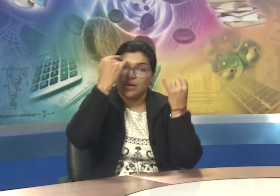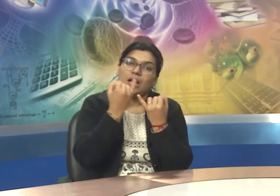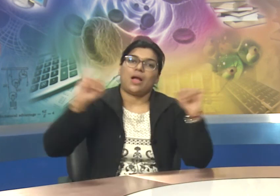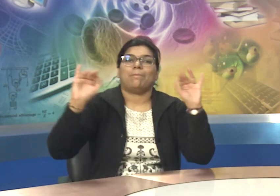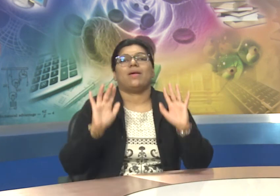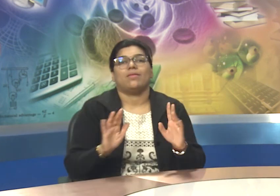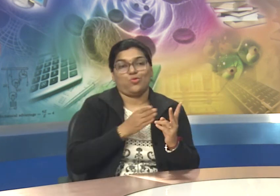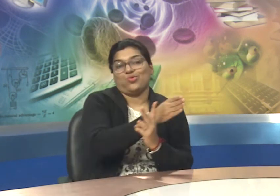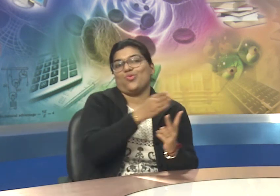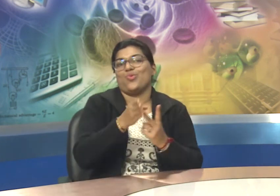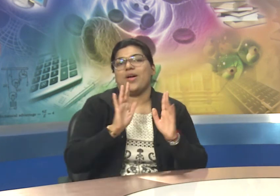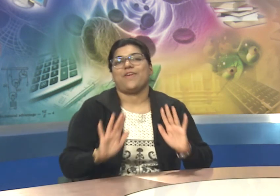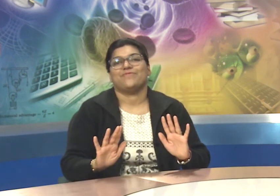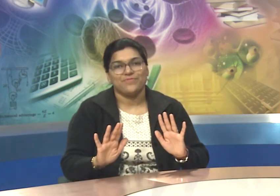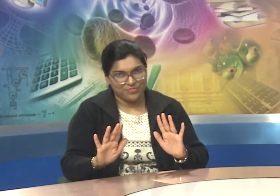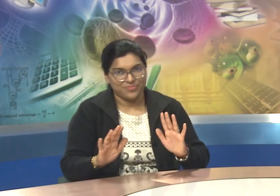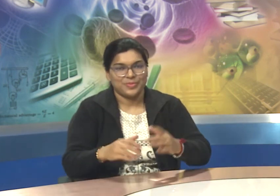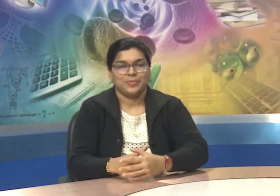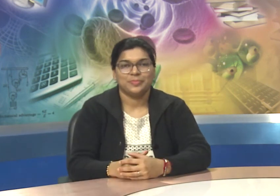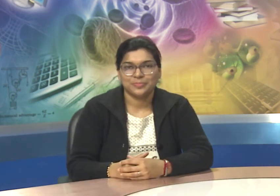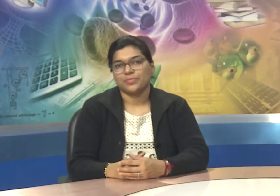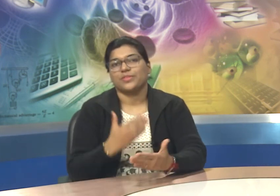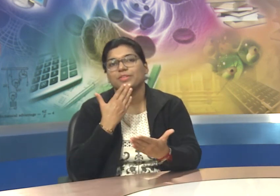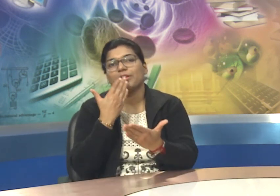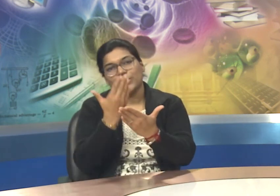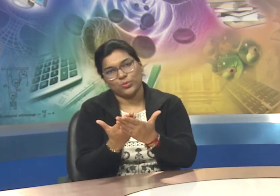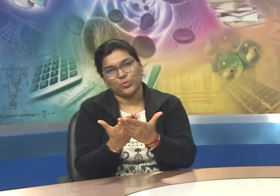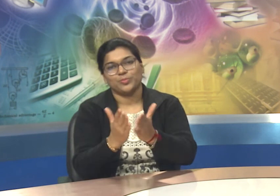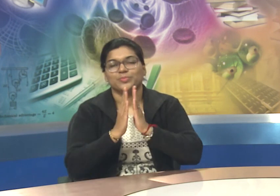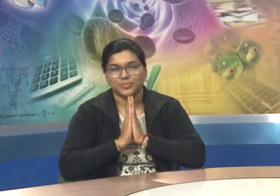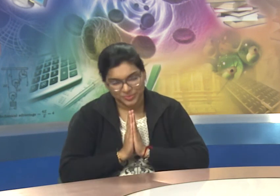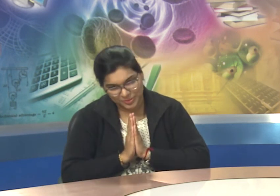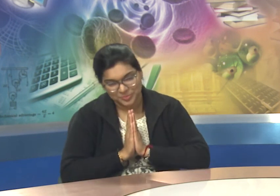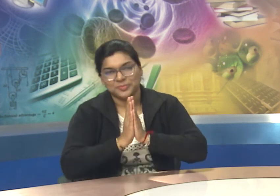they live. Thank you. Namaste.